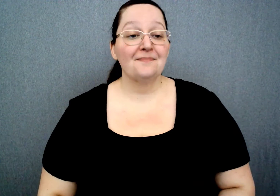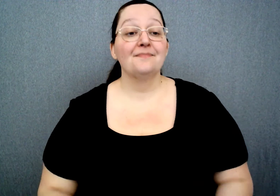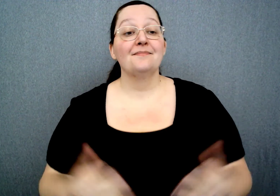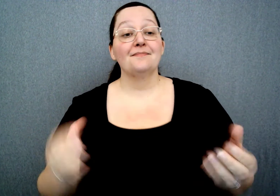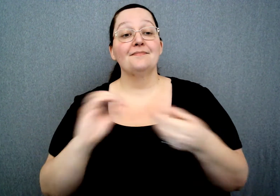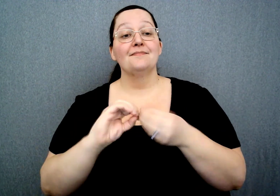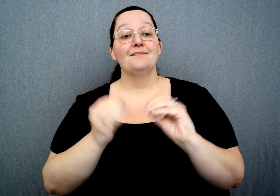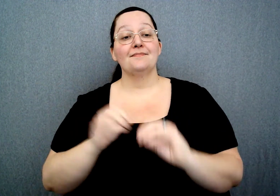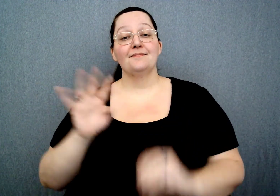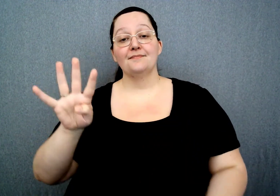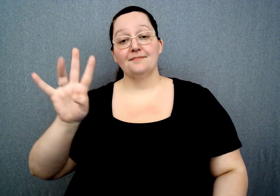pick the one you want.